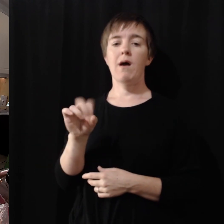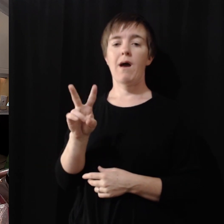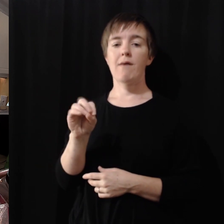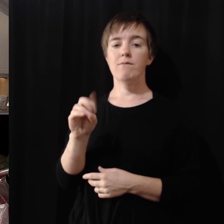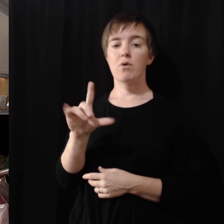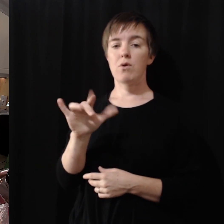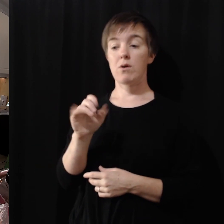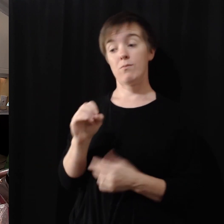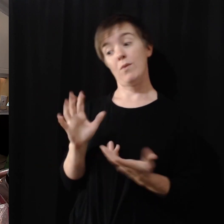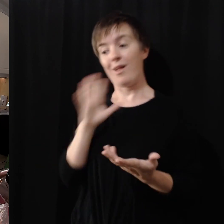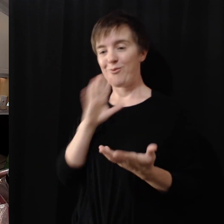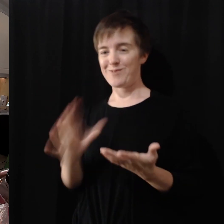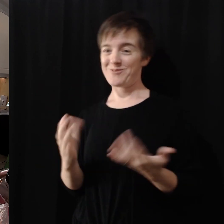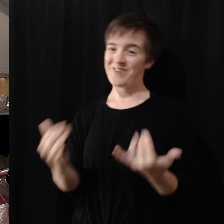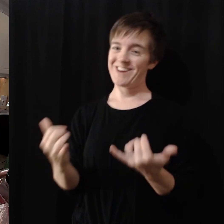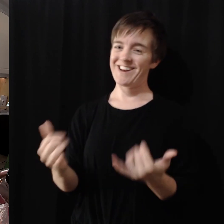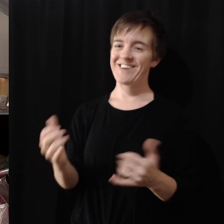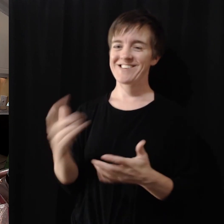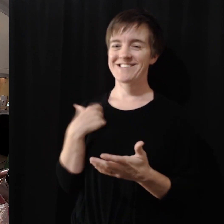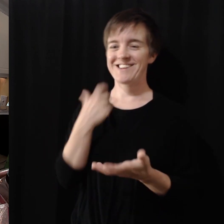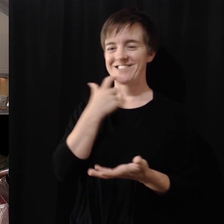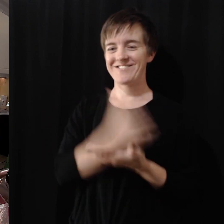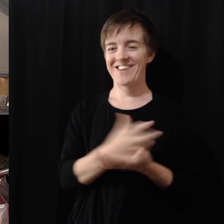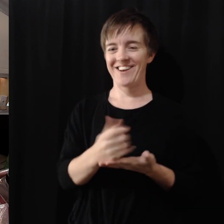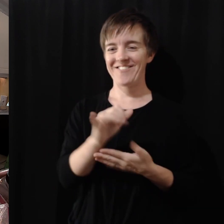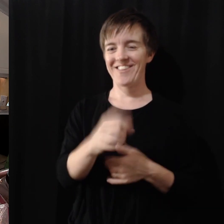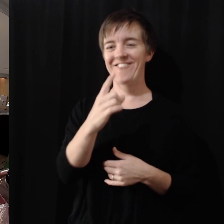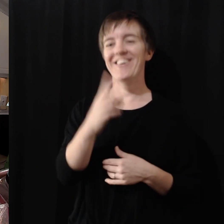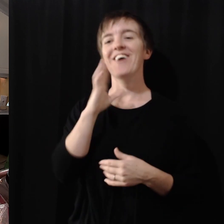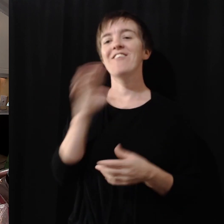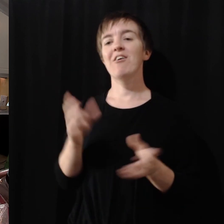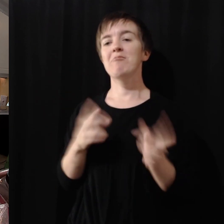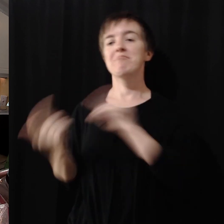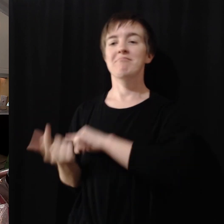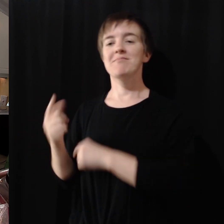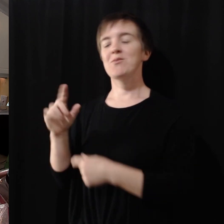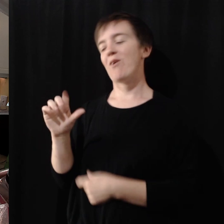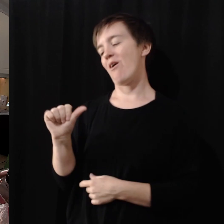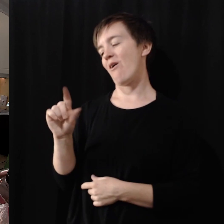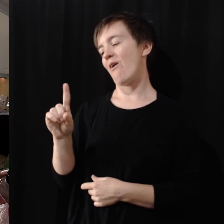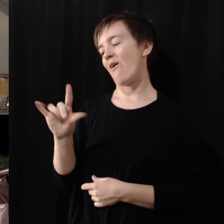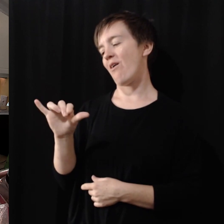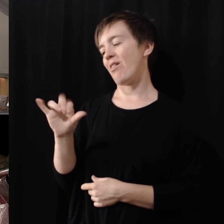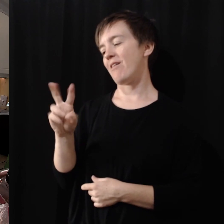I'm probably going to use half olive oil right now because I just ran out of that oil.